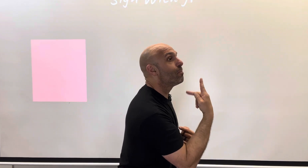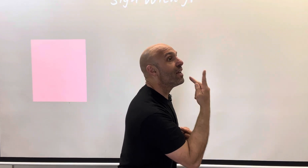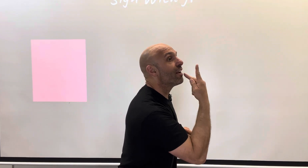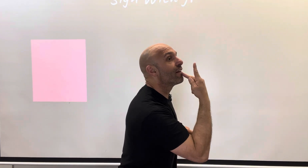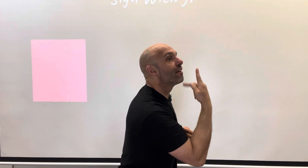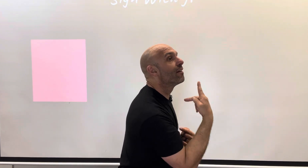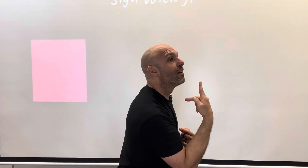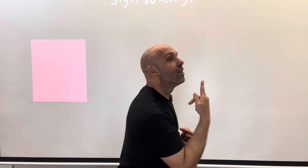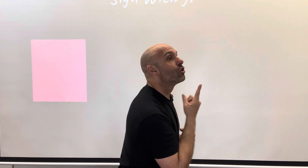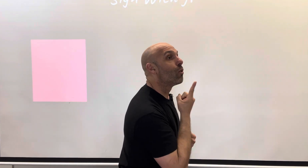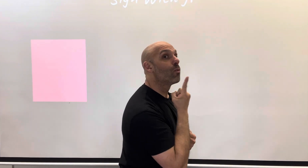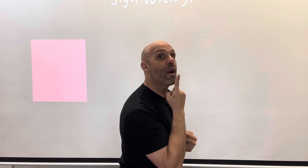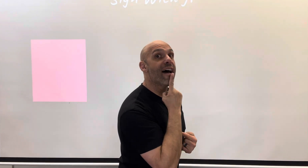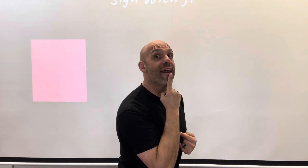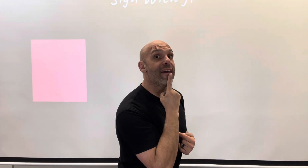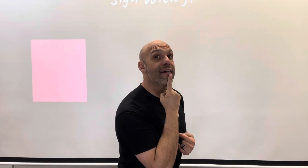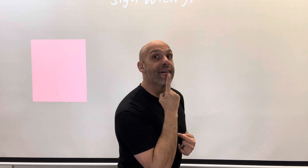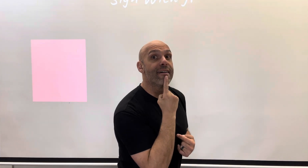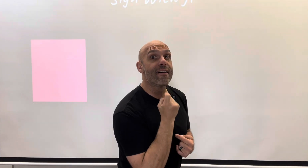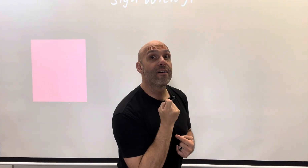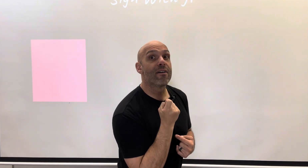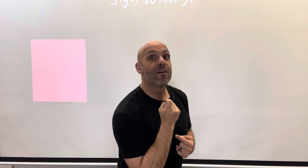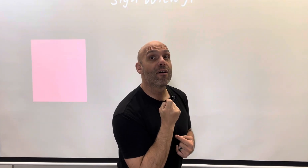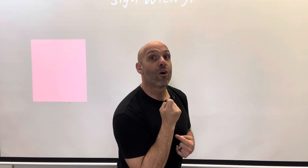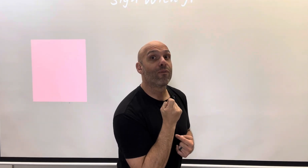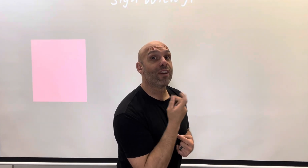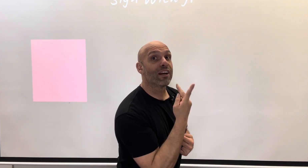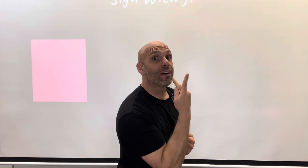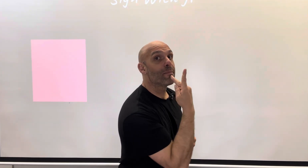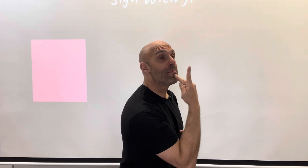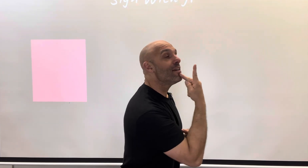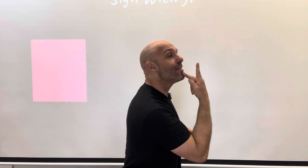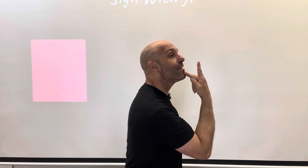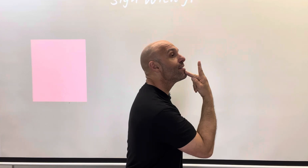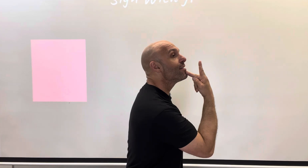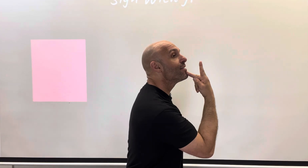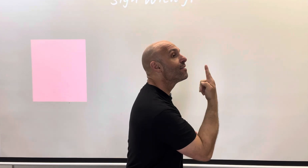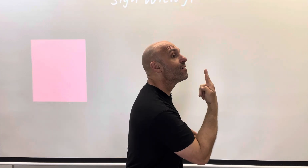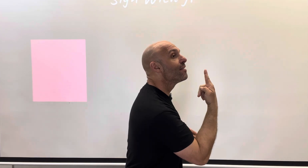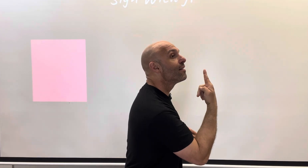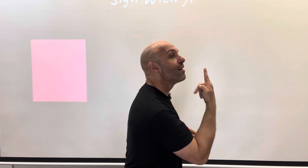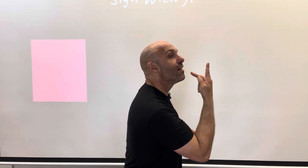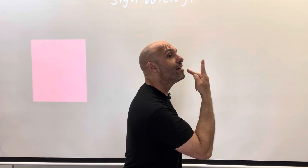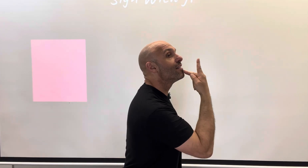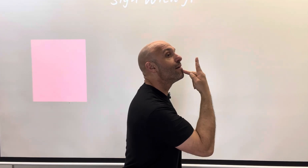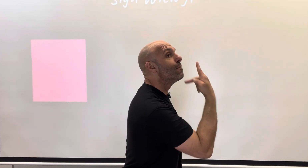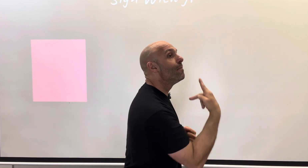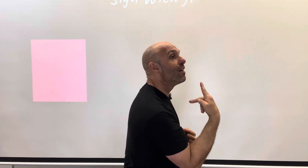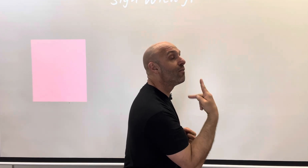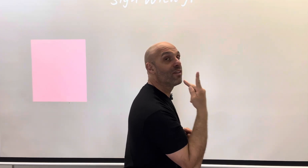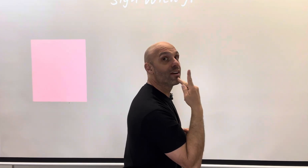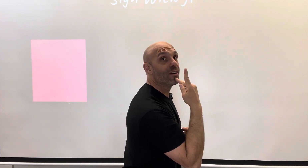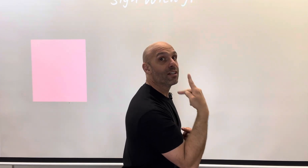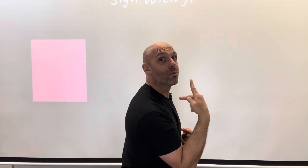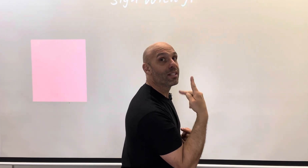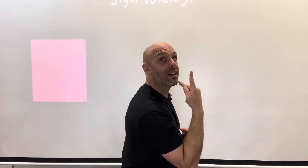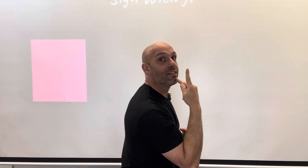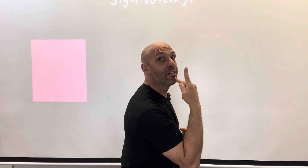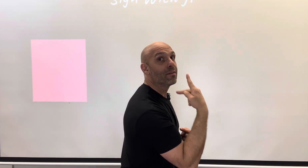pink. So red, whole finger. Pink is the middle finger, is the one touching.